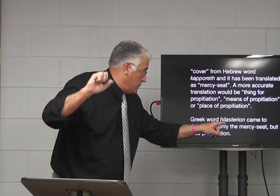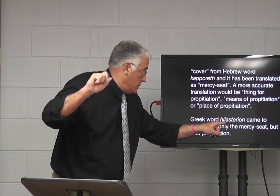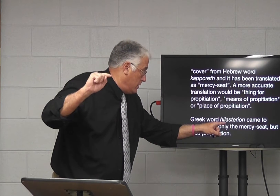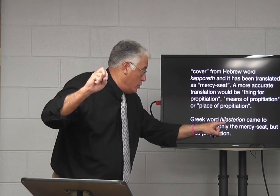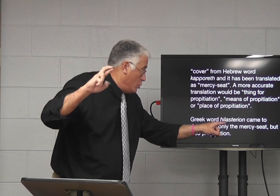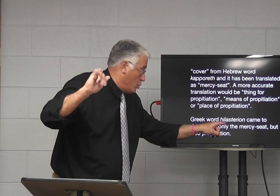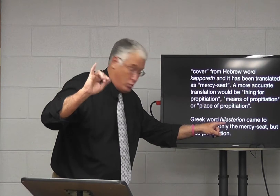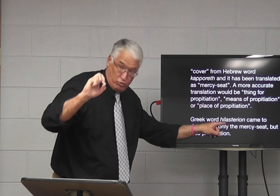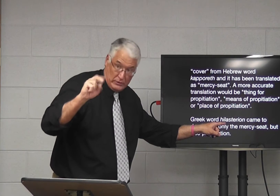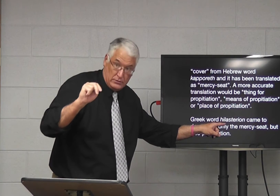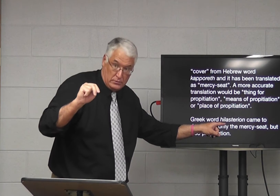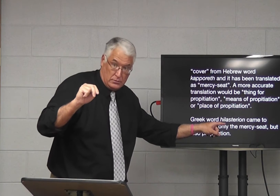heliastrion.